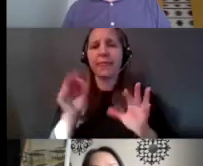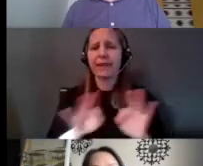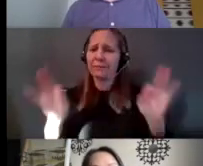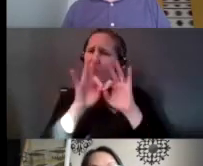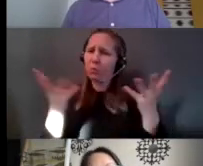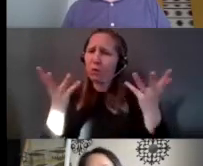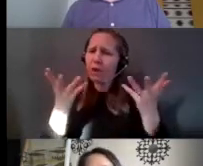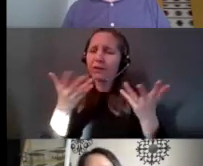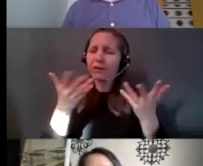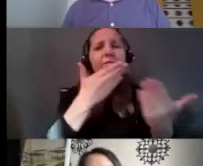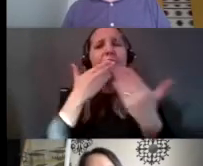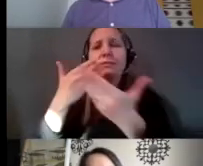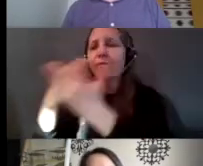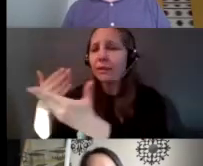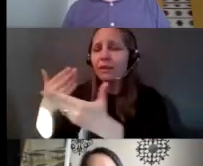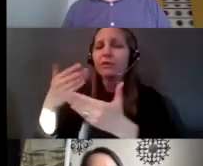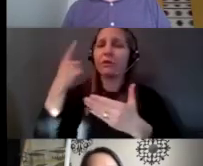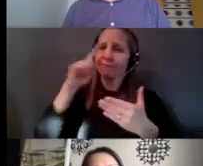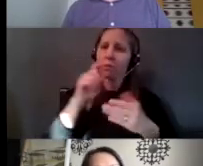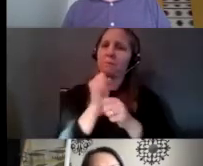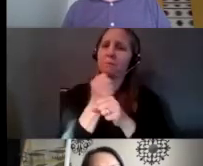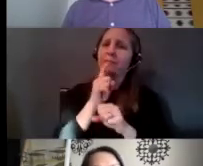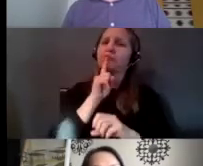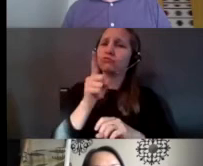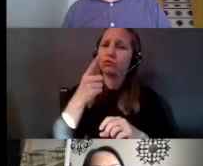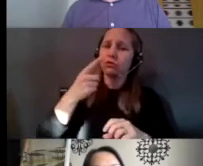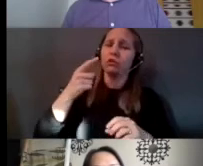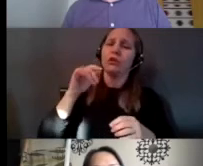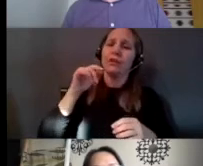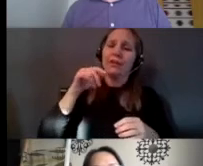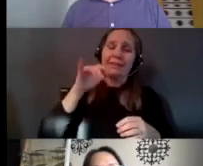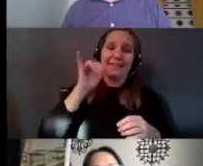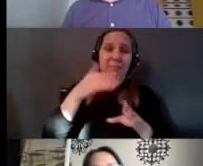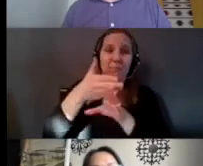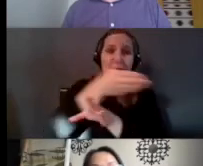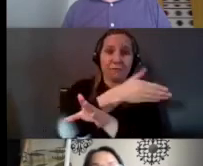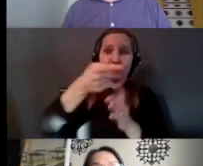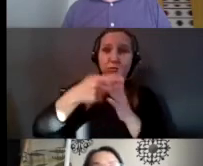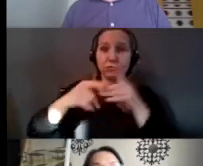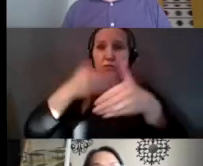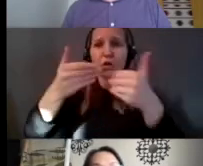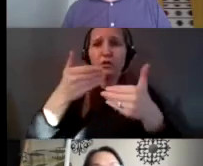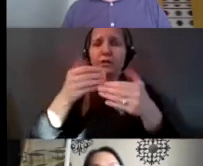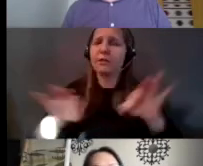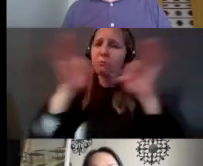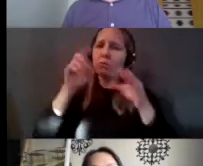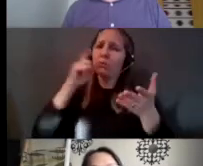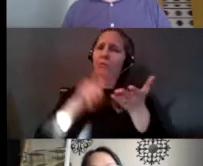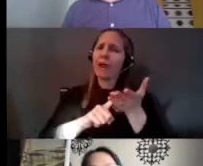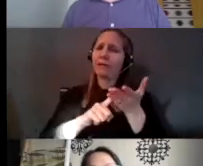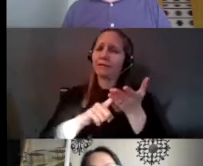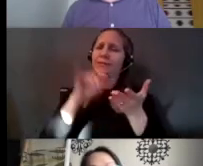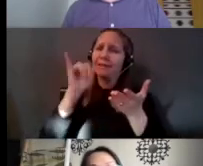for creating a space at the beginning of this important work to recognize the traditional territory of the land